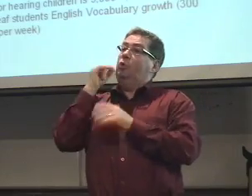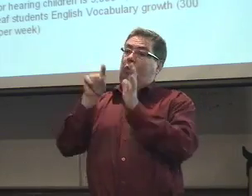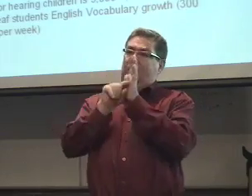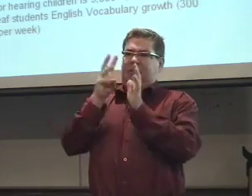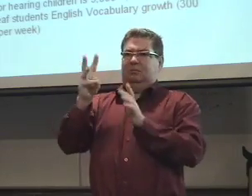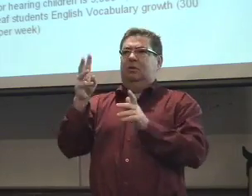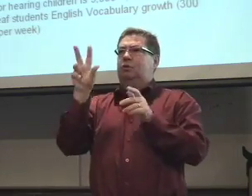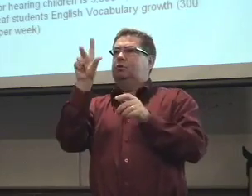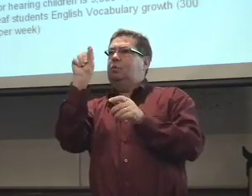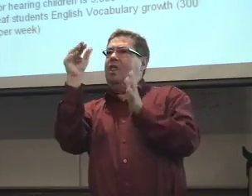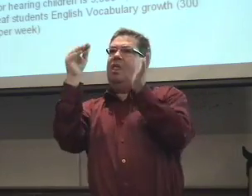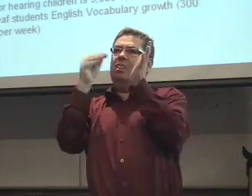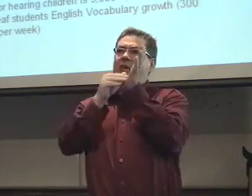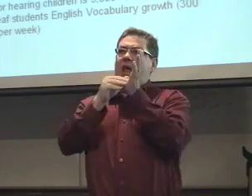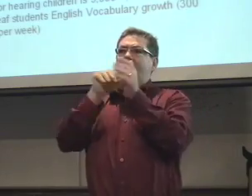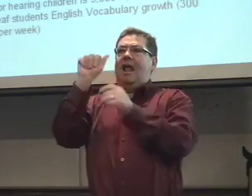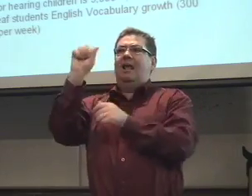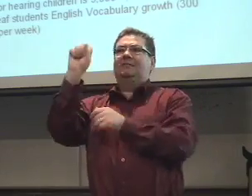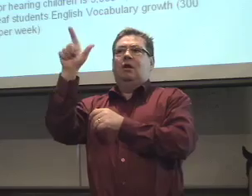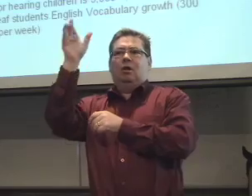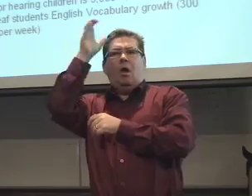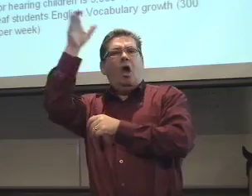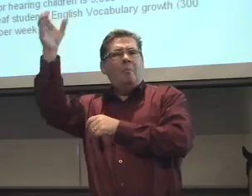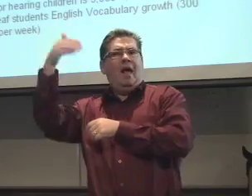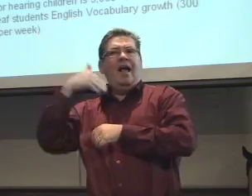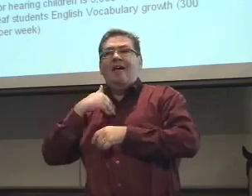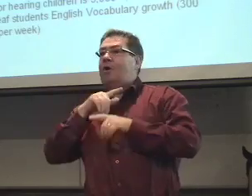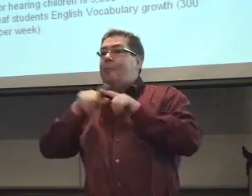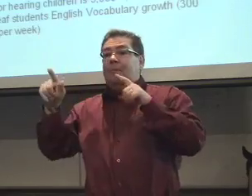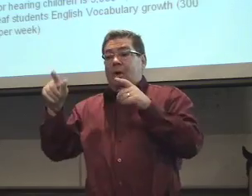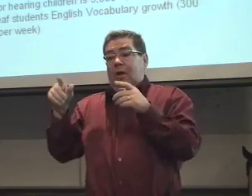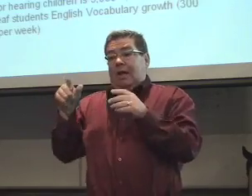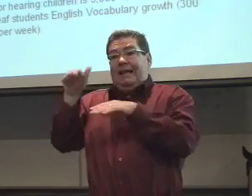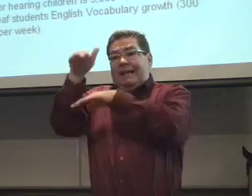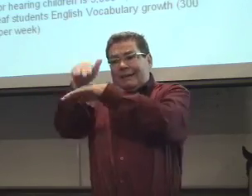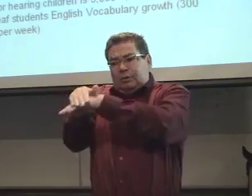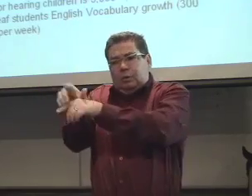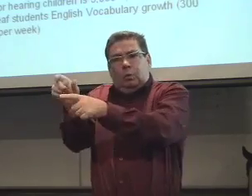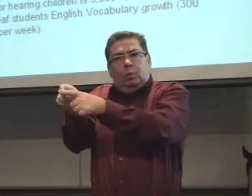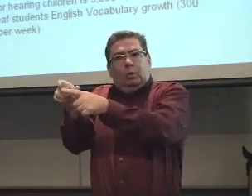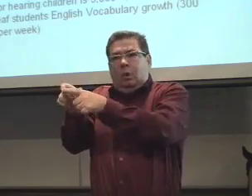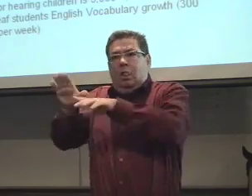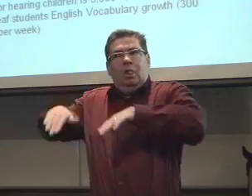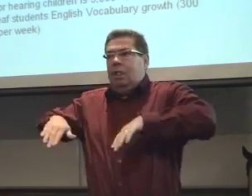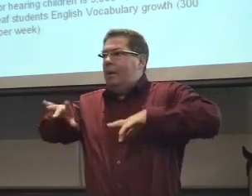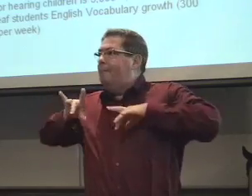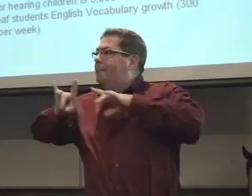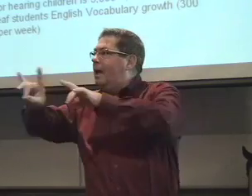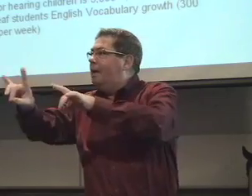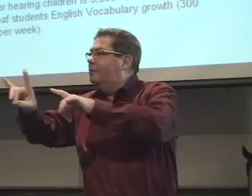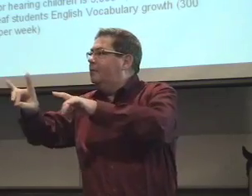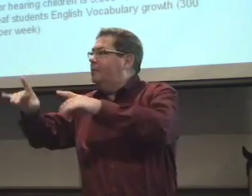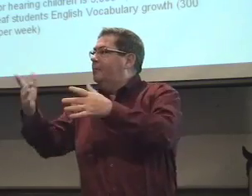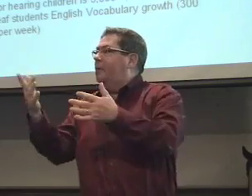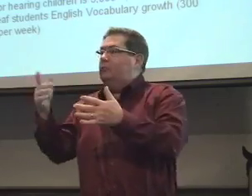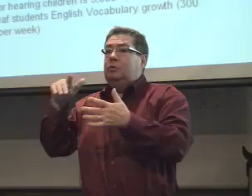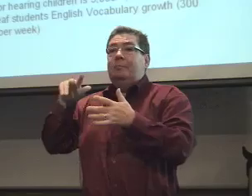have 20,000 of the ASL concepts. They just have not learned the English word for it yet. It doesn't mean, they don't know what